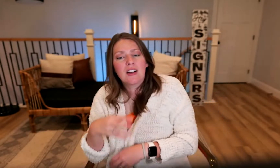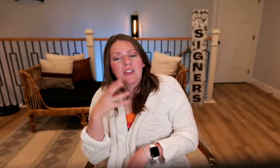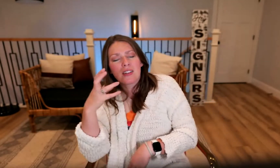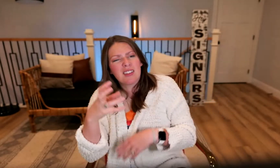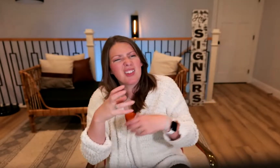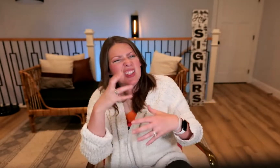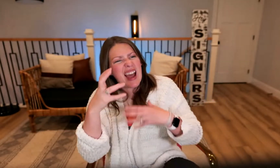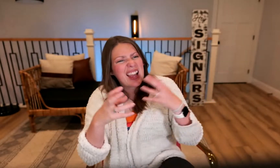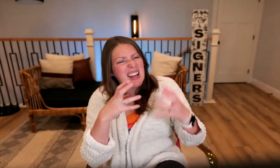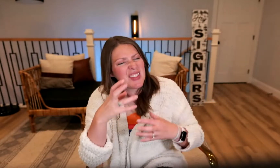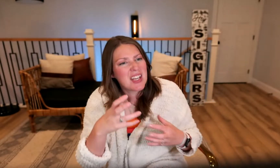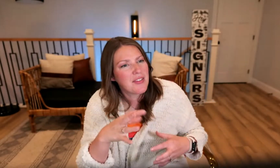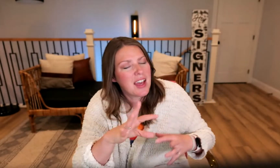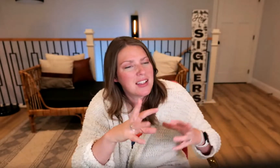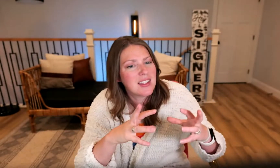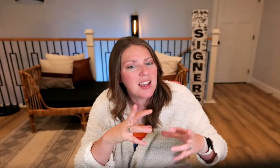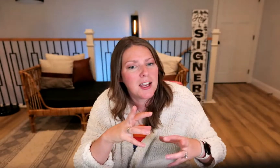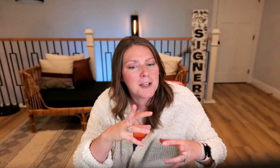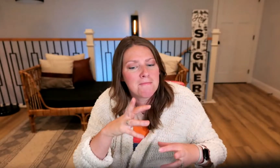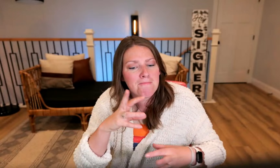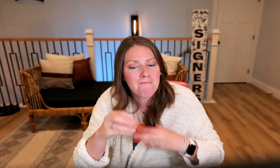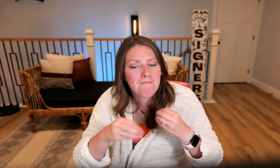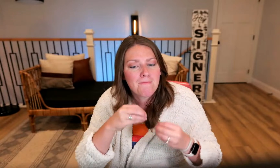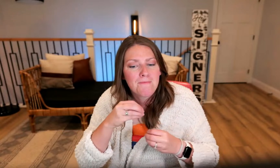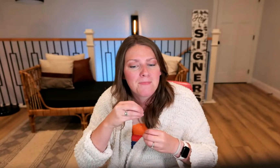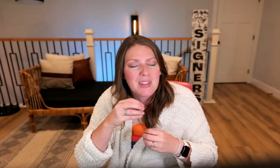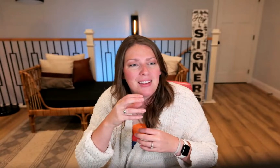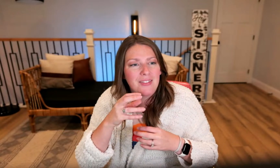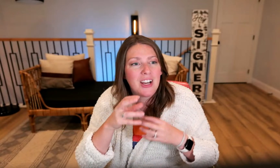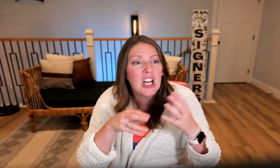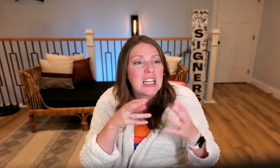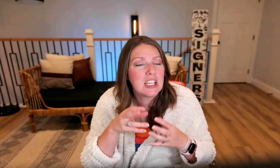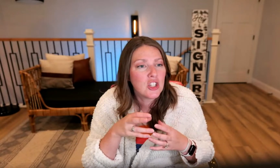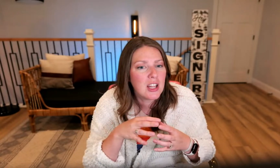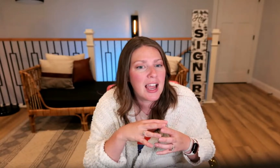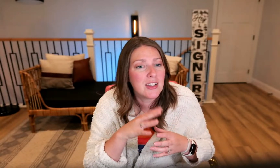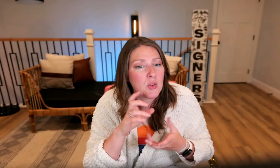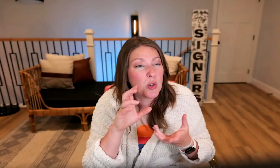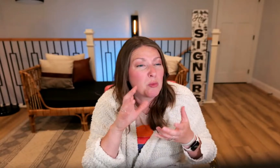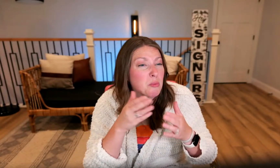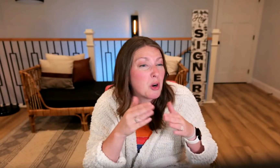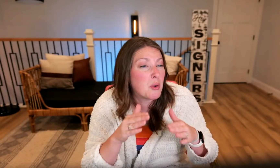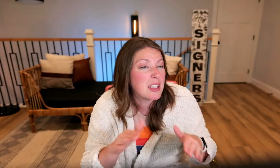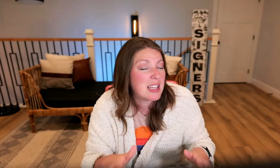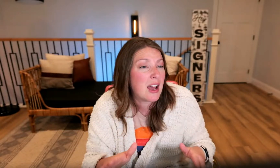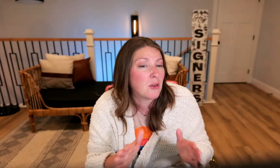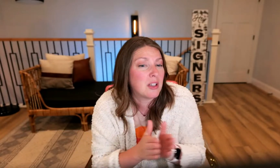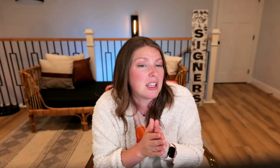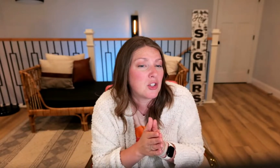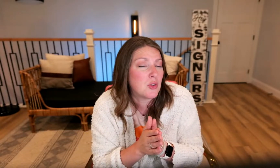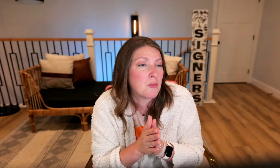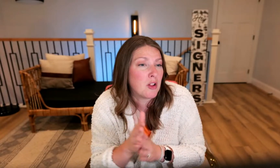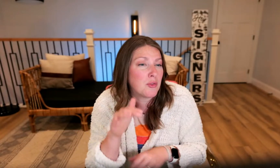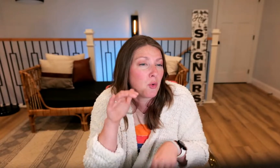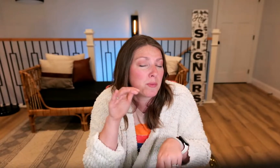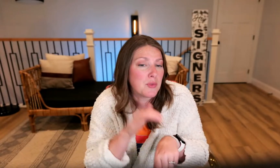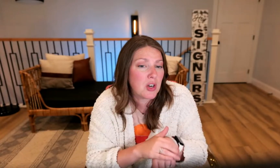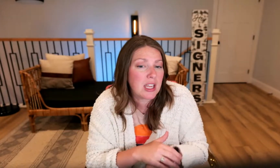there's that kind of stuff that's very initialized or broken down into smaller forms for